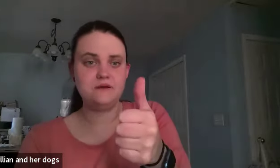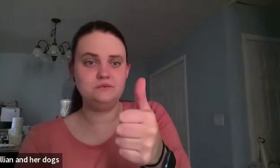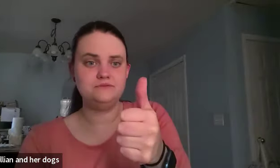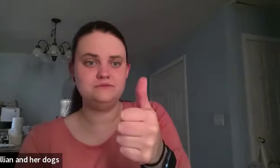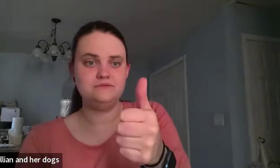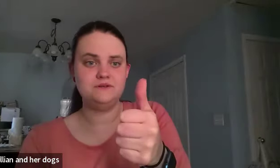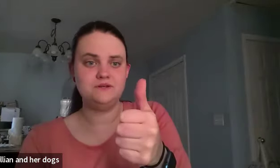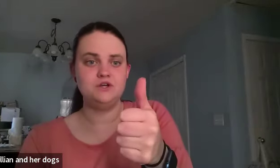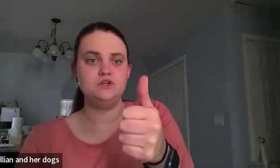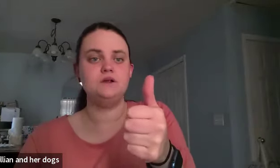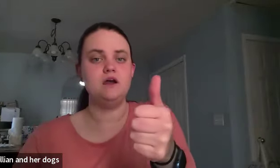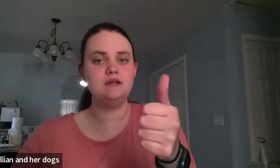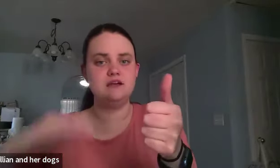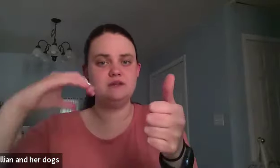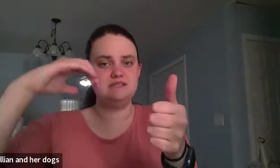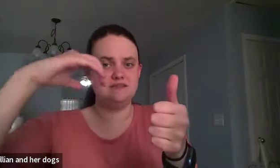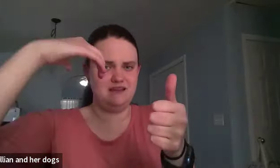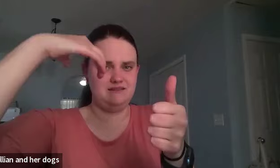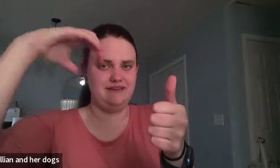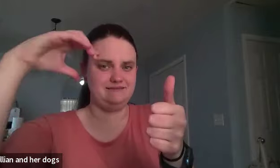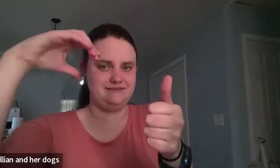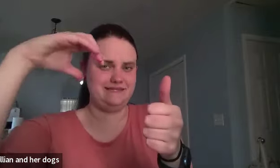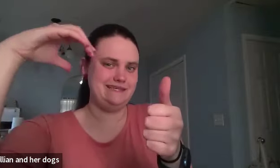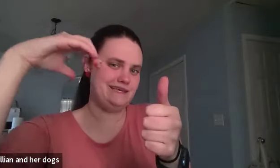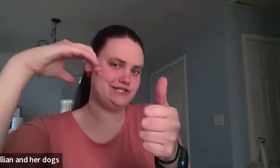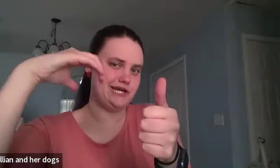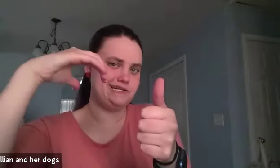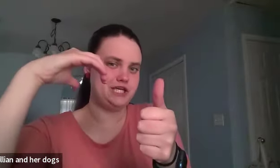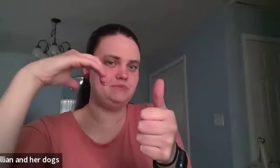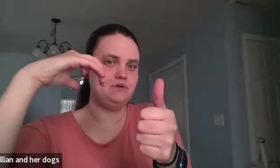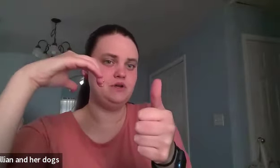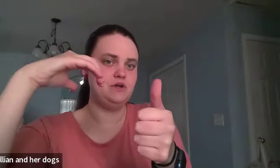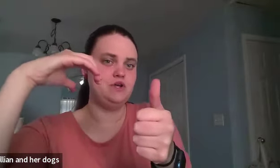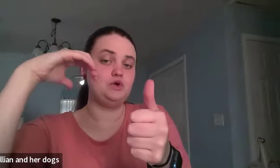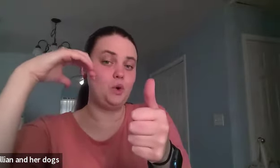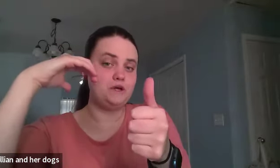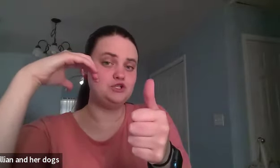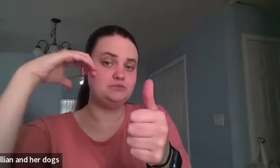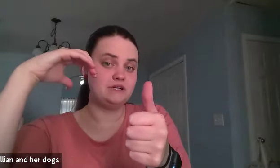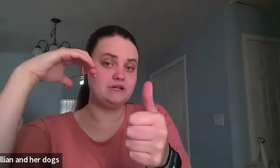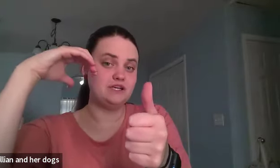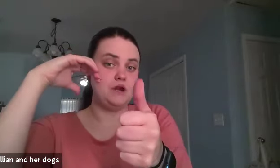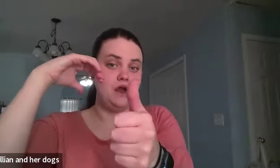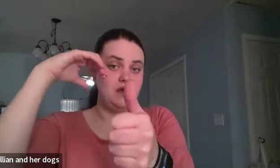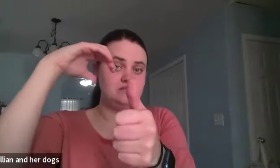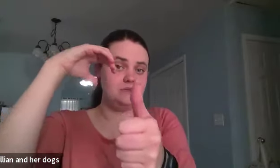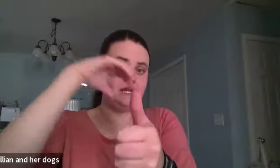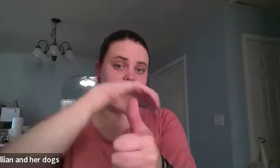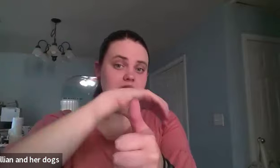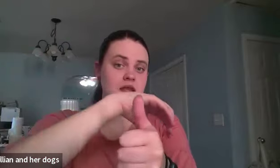up. Your non-dominant is in this kind of like C-ish kind of shape. You're going to bring your non-dominant